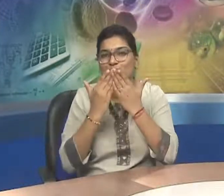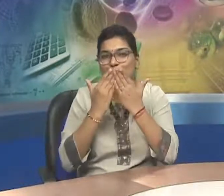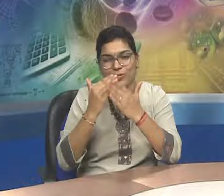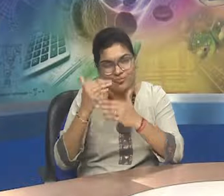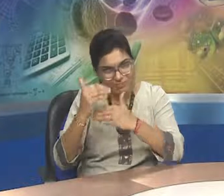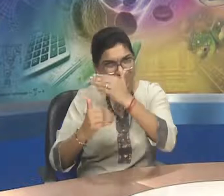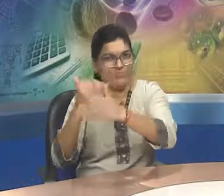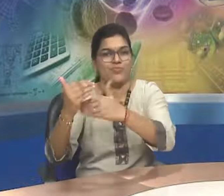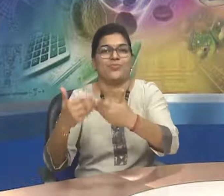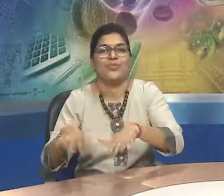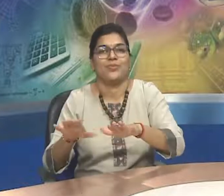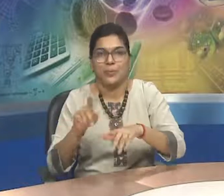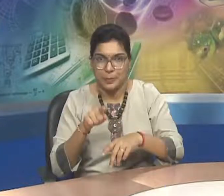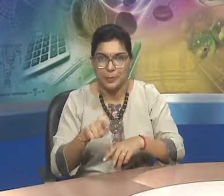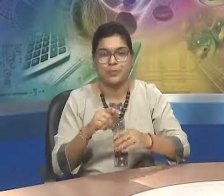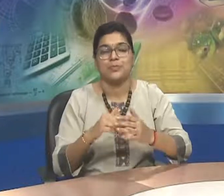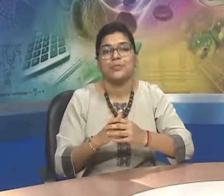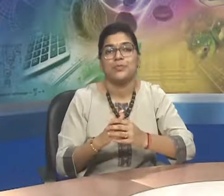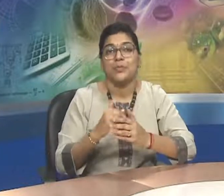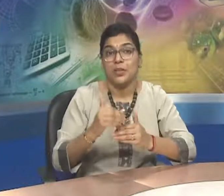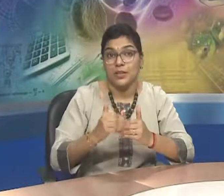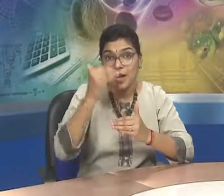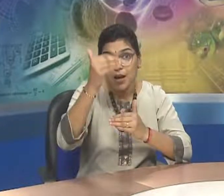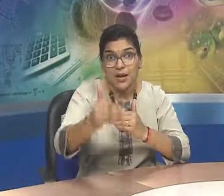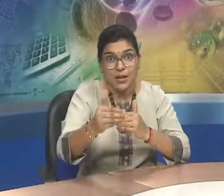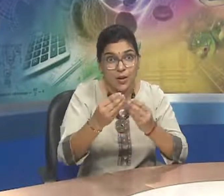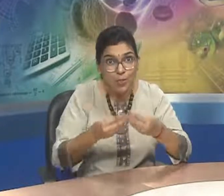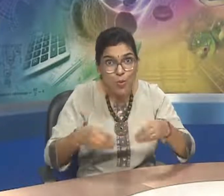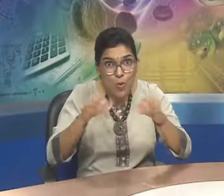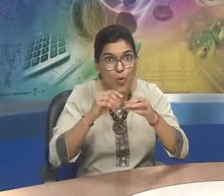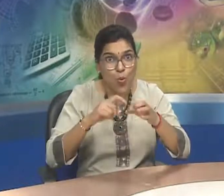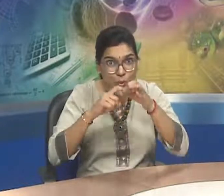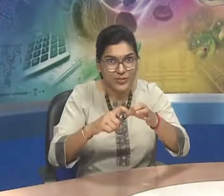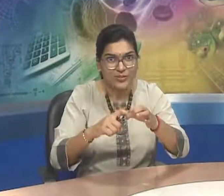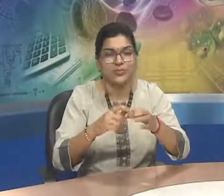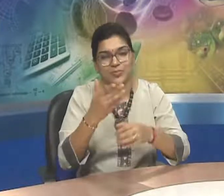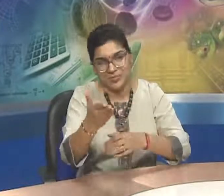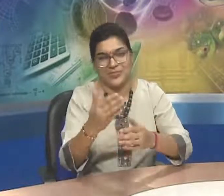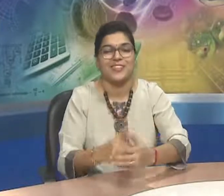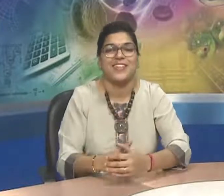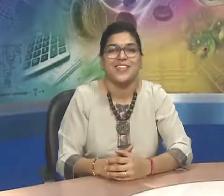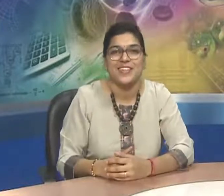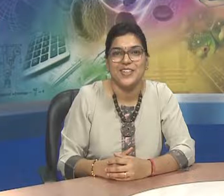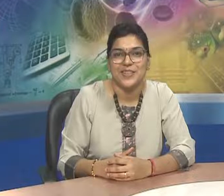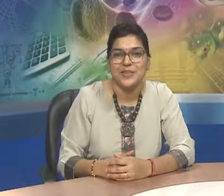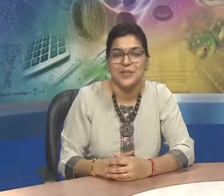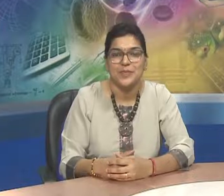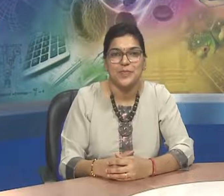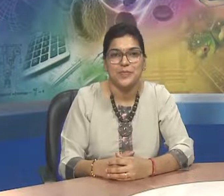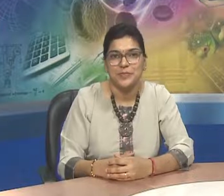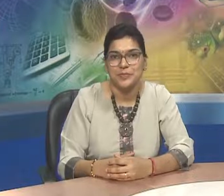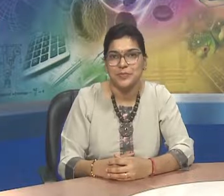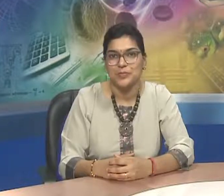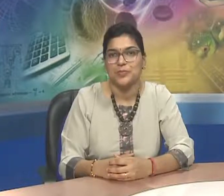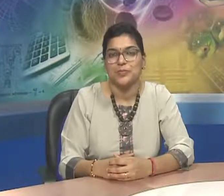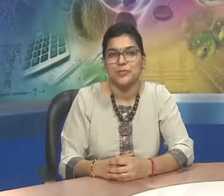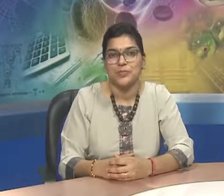The employment of children in factories below the age of 14 is prohibited. Now let us see the